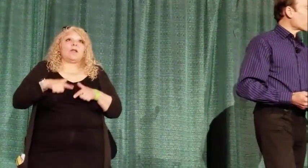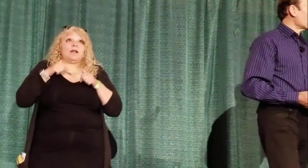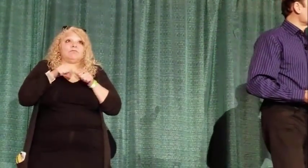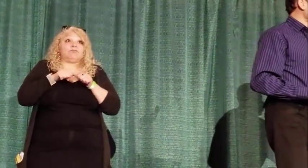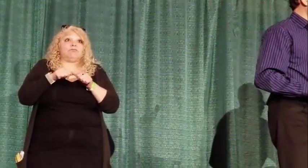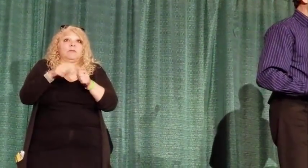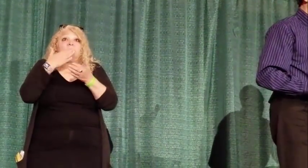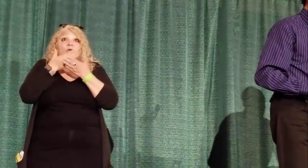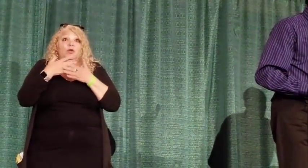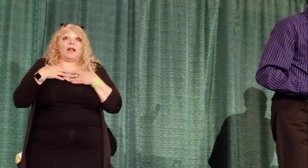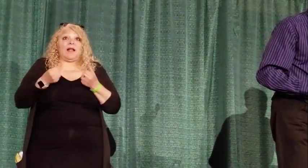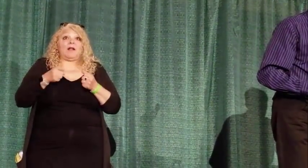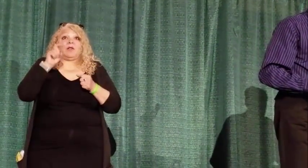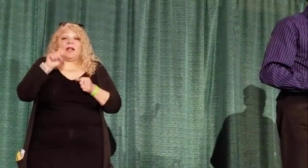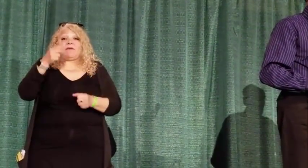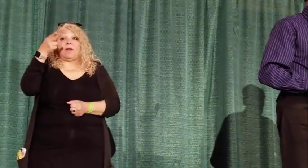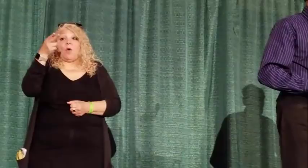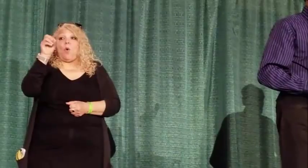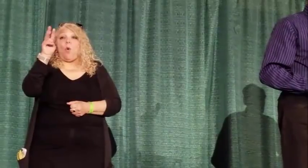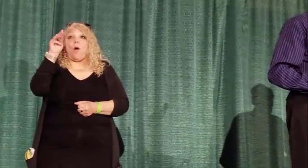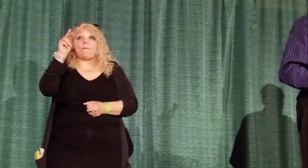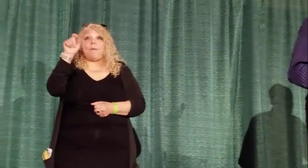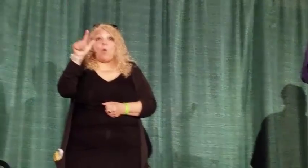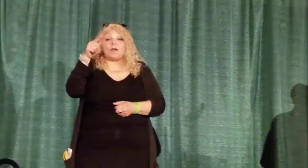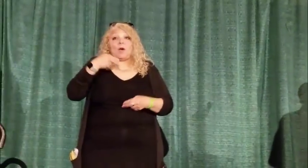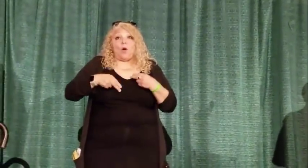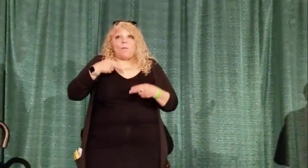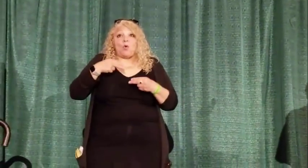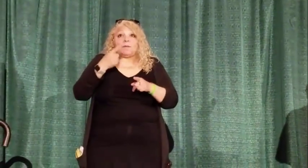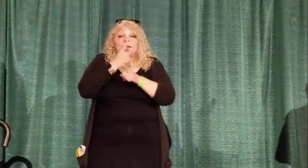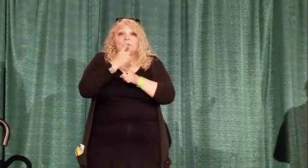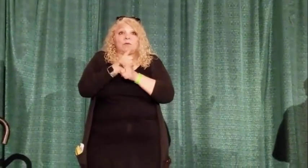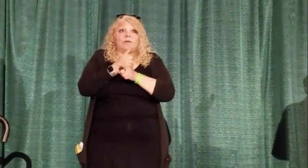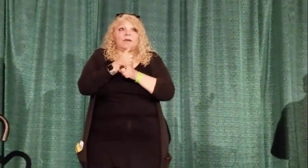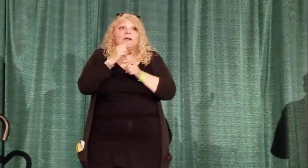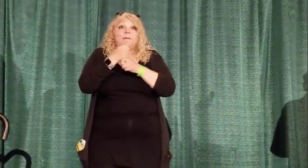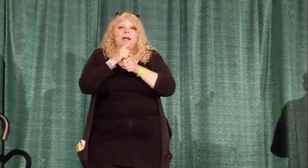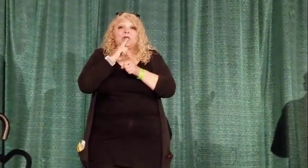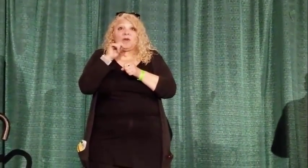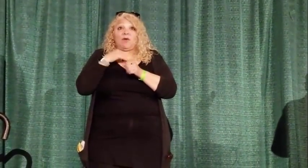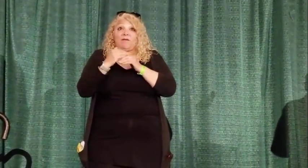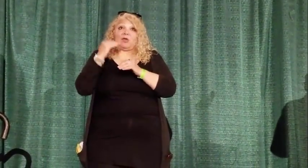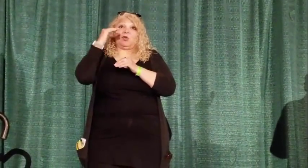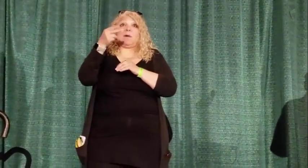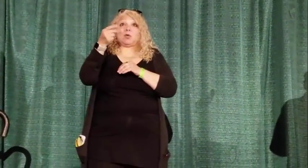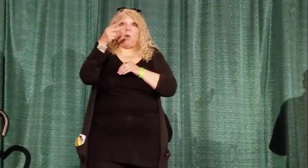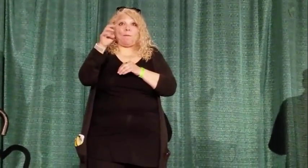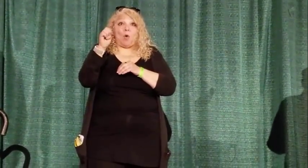be in great health. Your diet has to be hormonally favorable. That means that excess hormones shorten lifespan and create